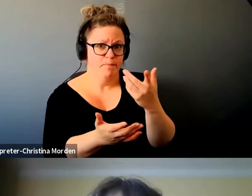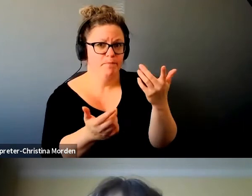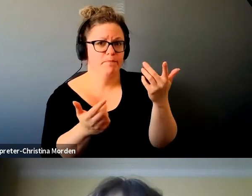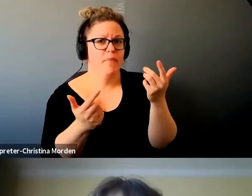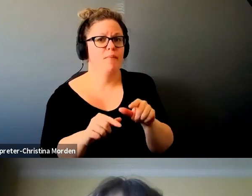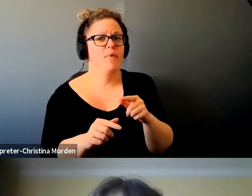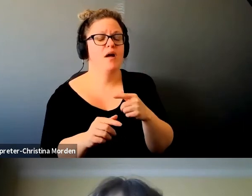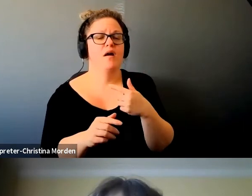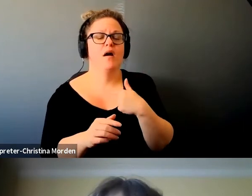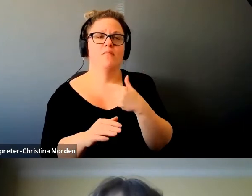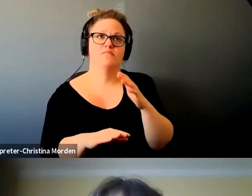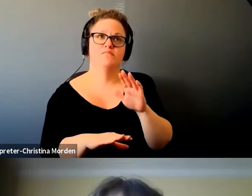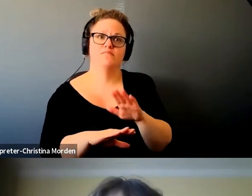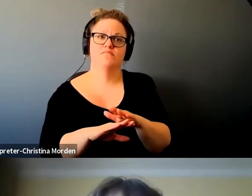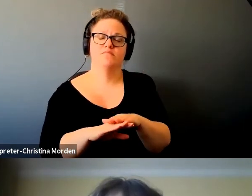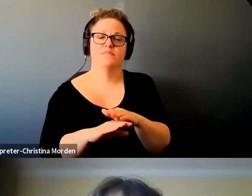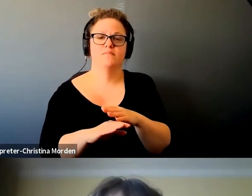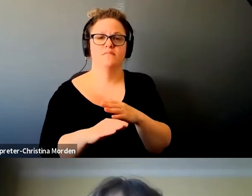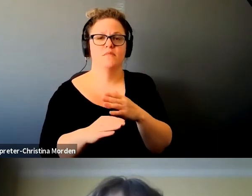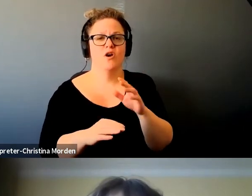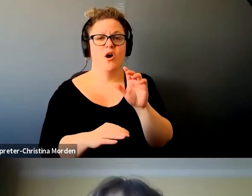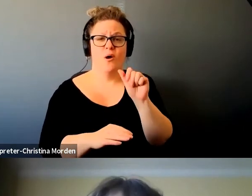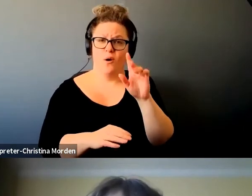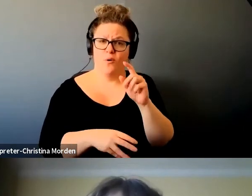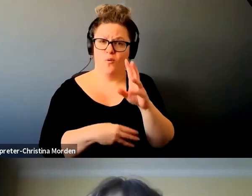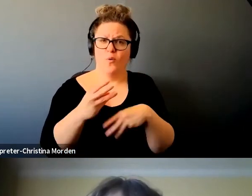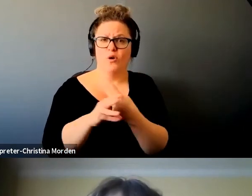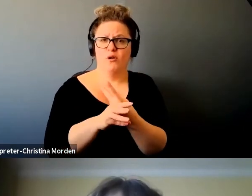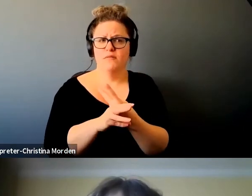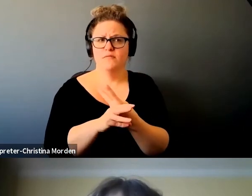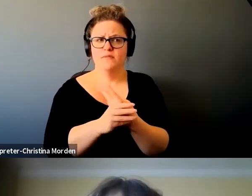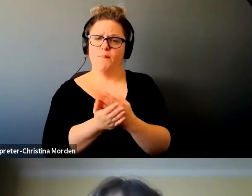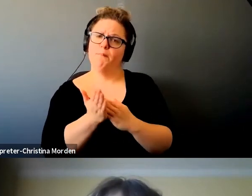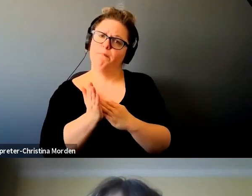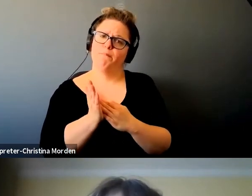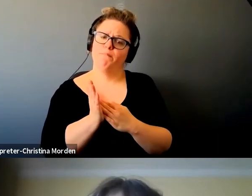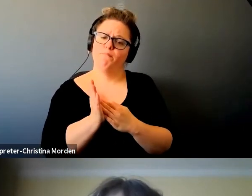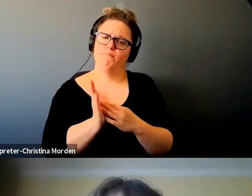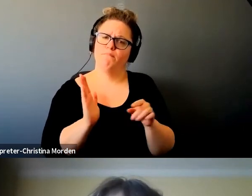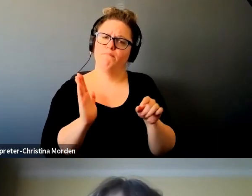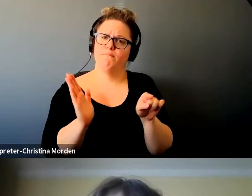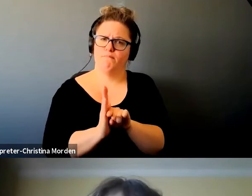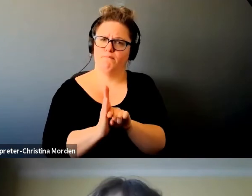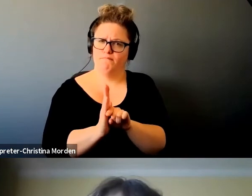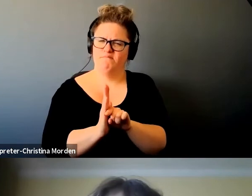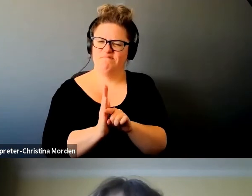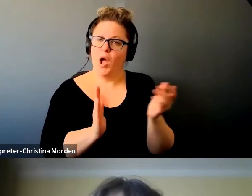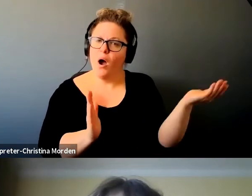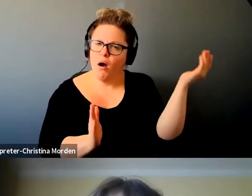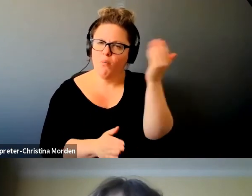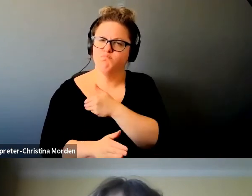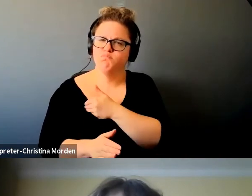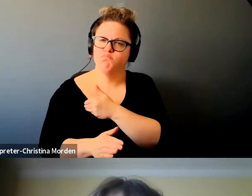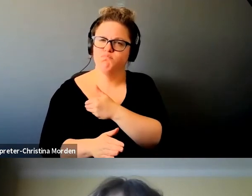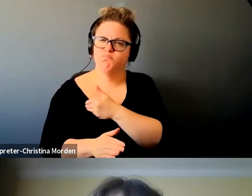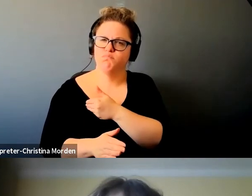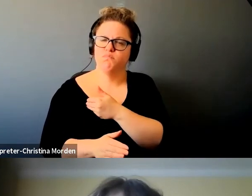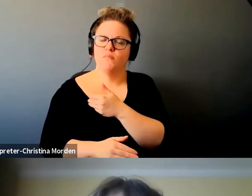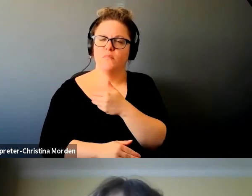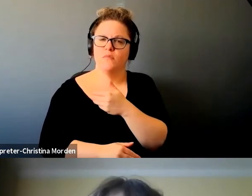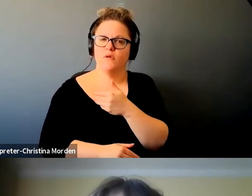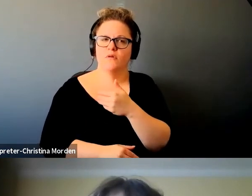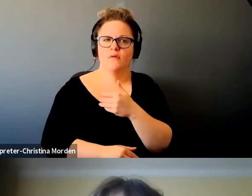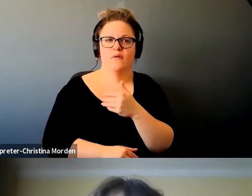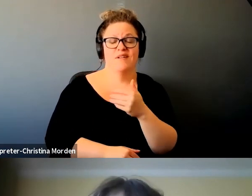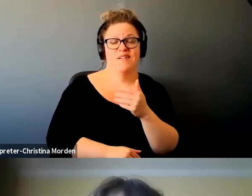is an underbelly to the arts world that is rarely addressed, because our work